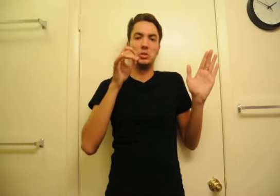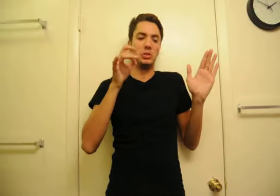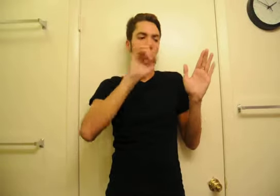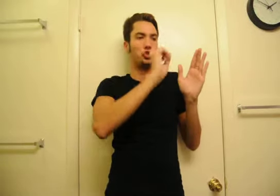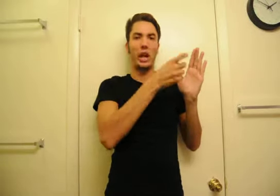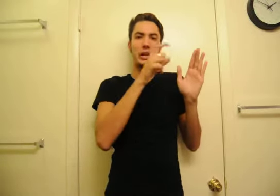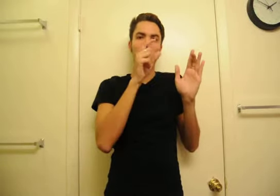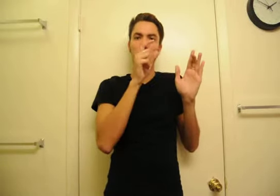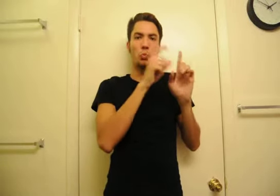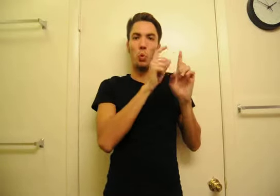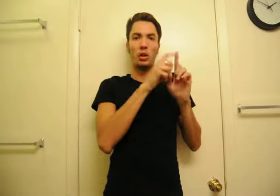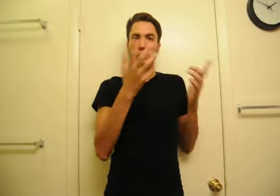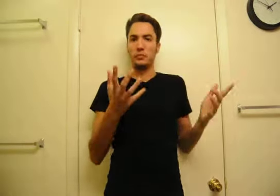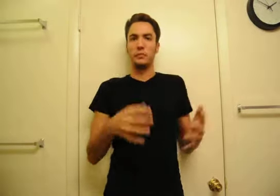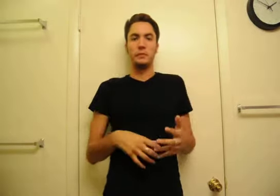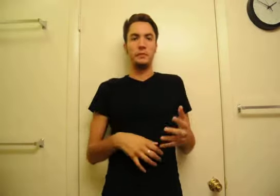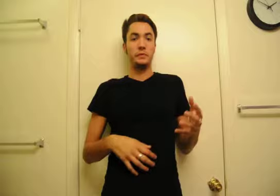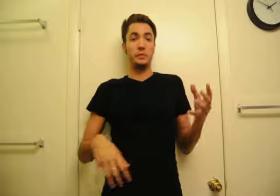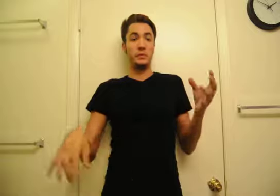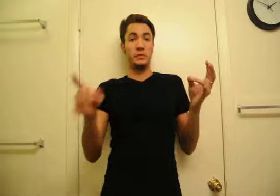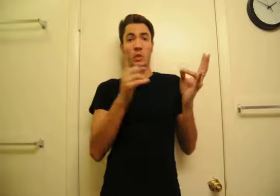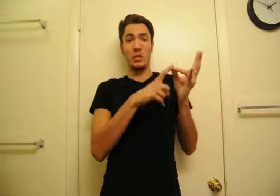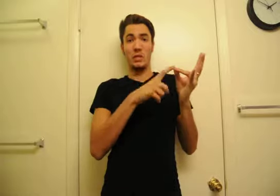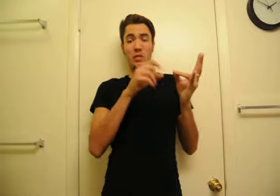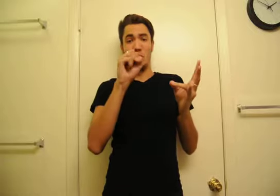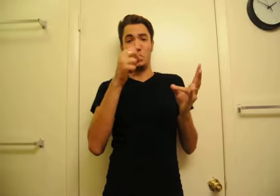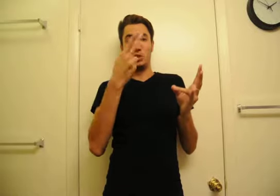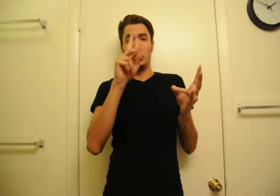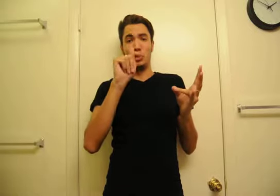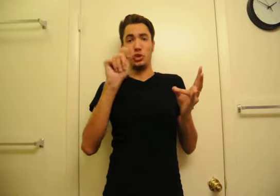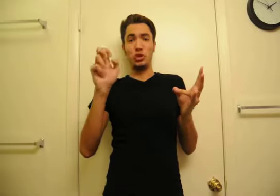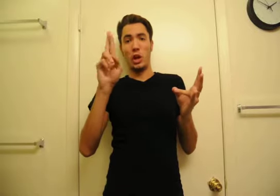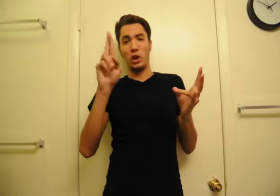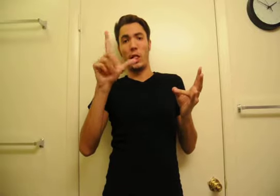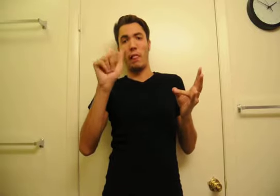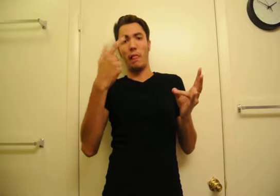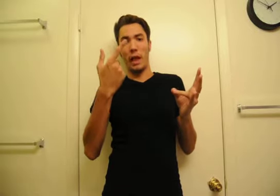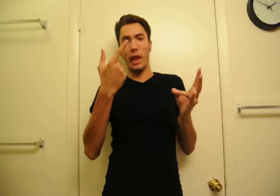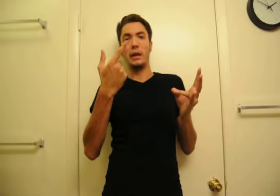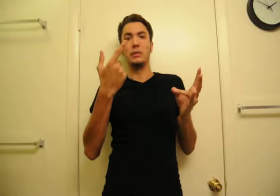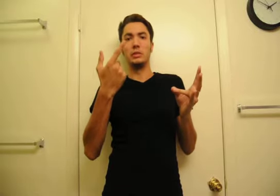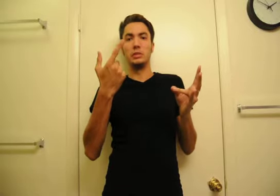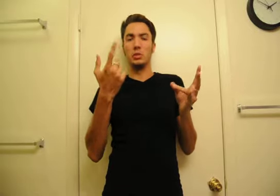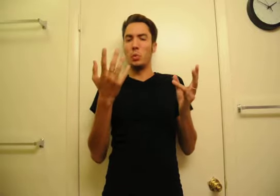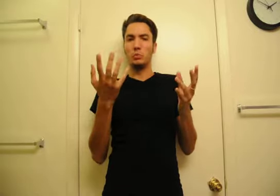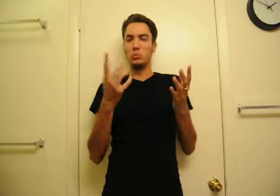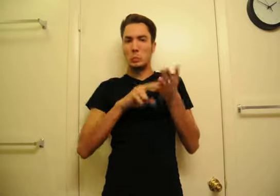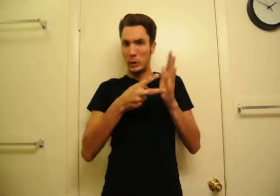Shutter lag is the time between you pressing the shutter button and the moment the camera actually snaps. It's extremely frustrating on any camera under